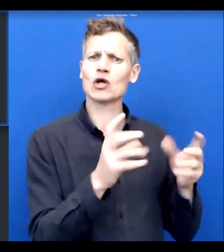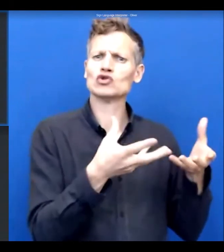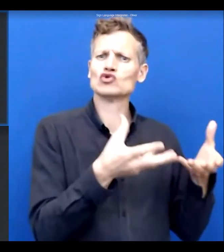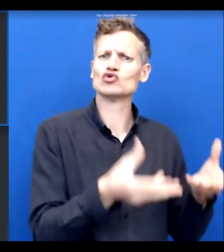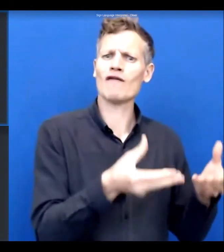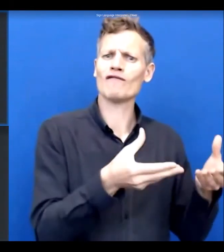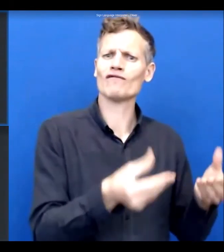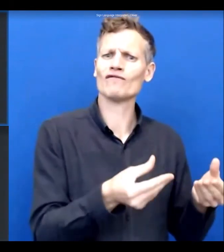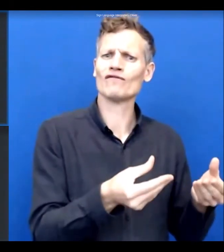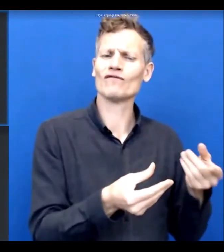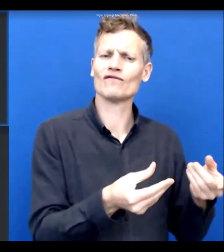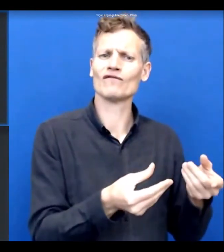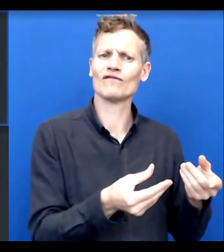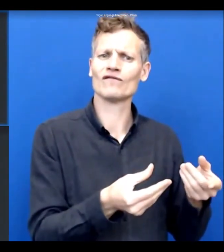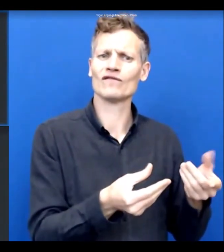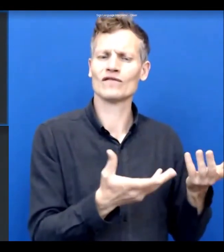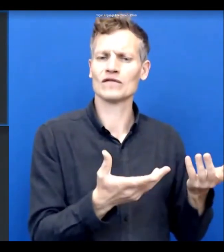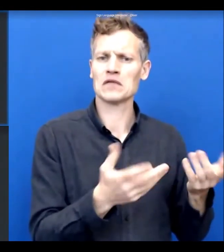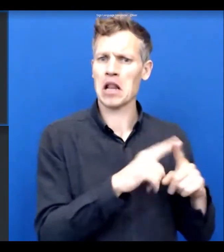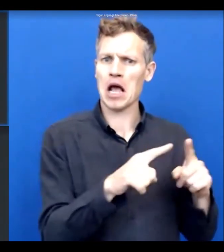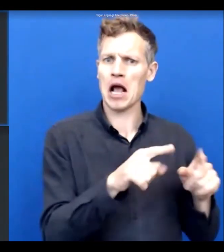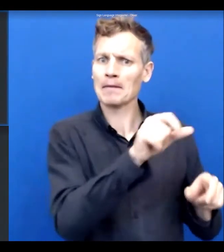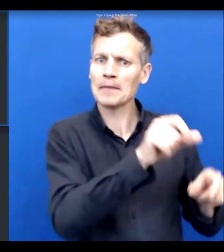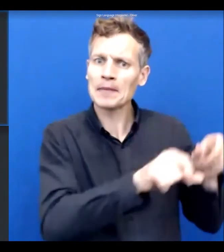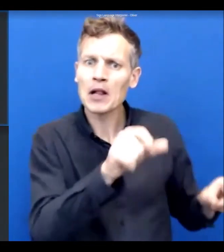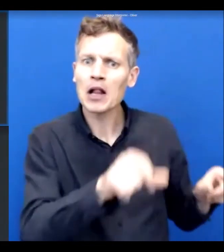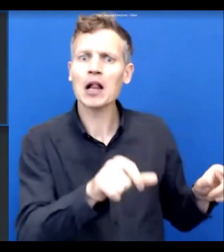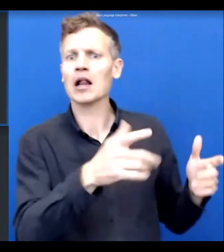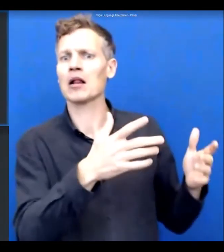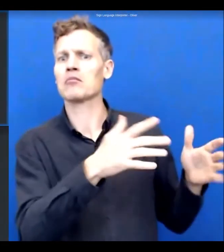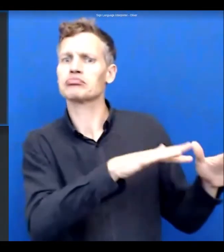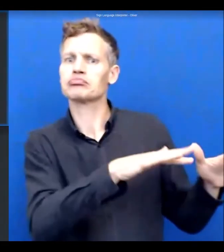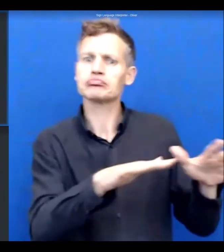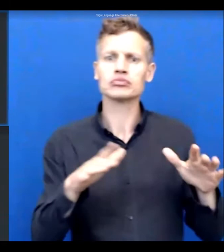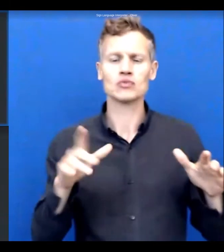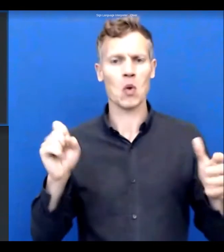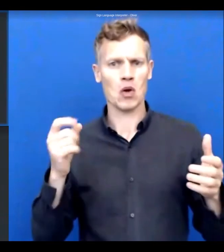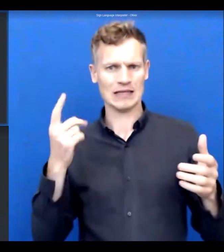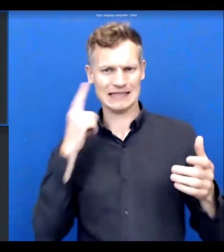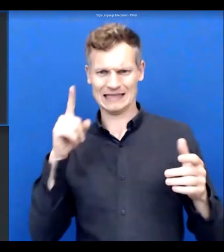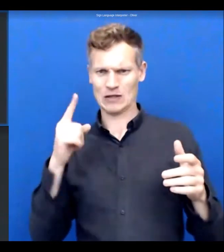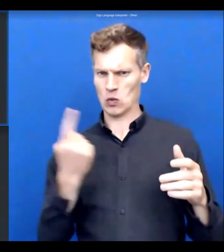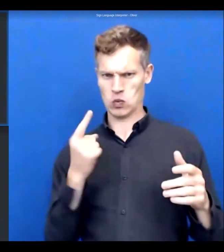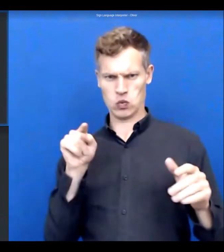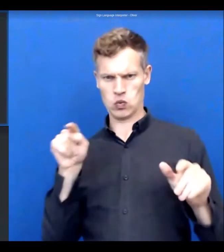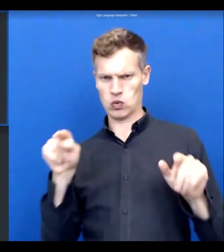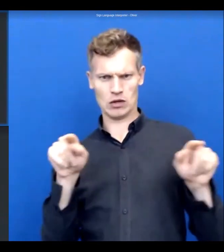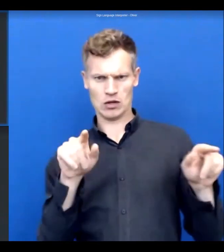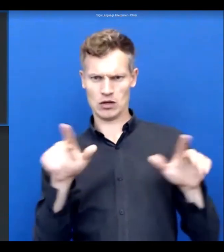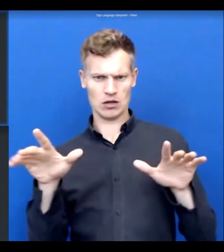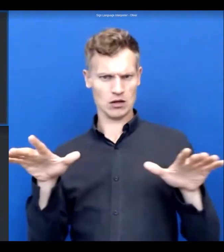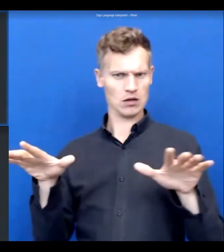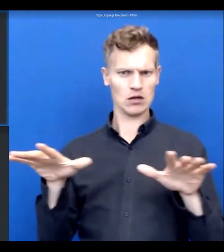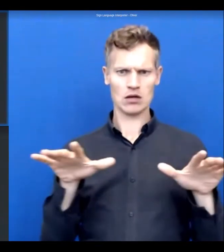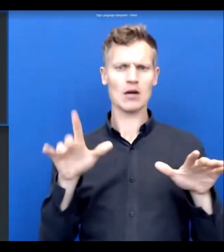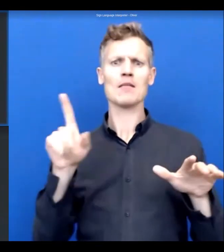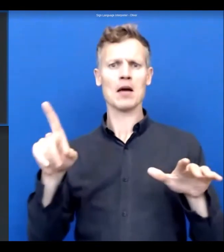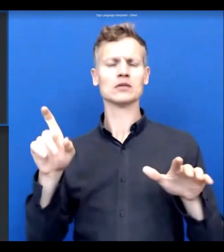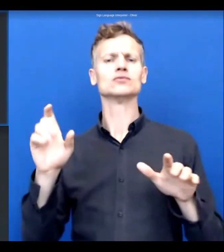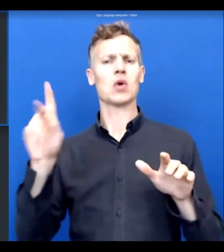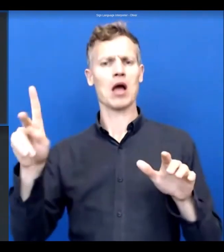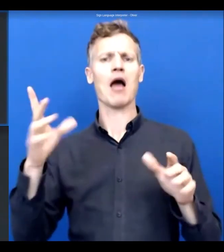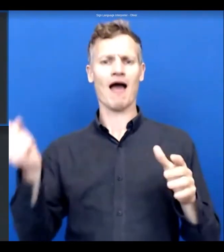involving cultural heritage and regeneration process. In this framework, it would be important to recognize relationship between